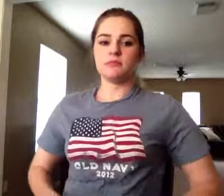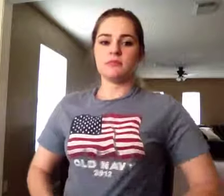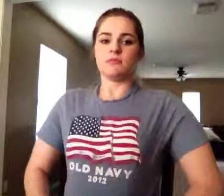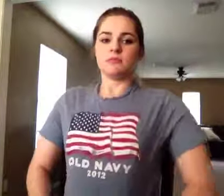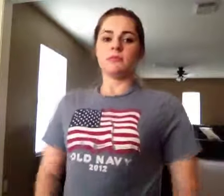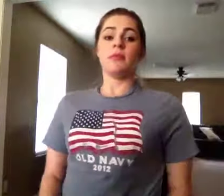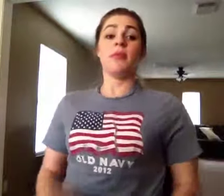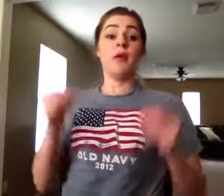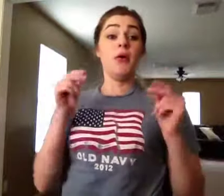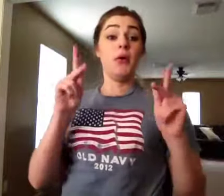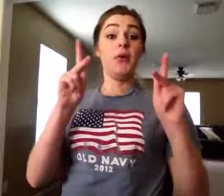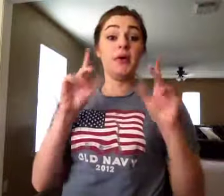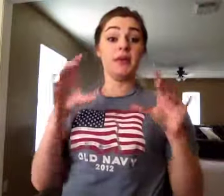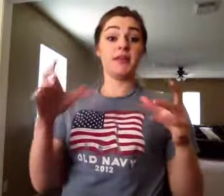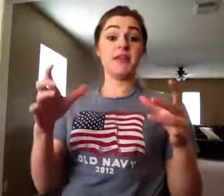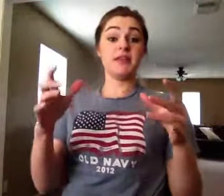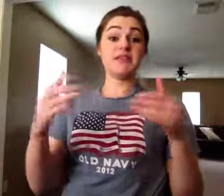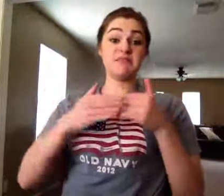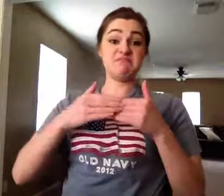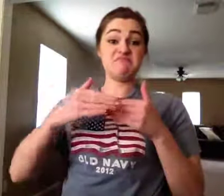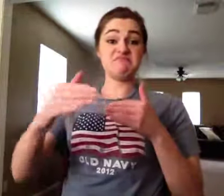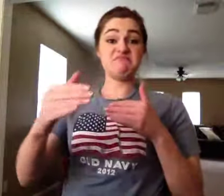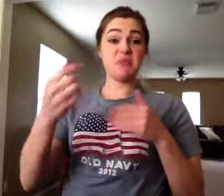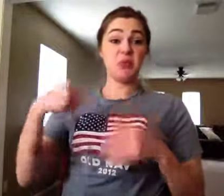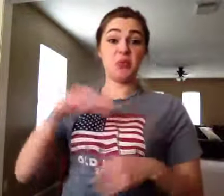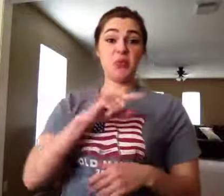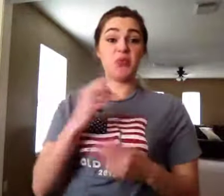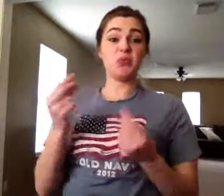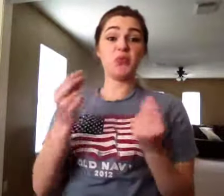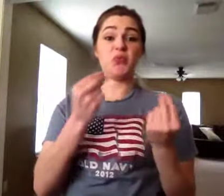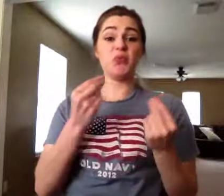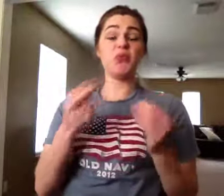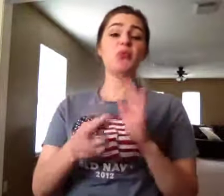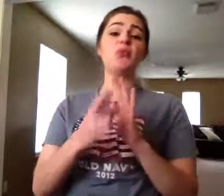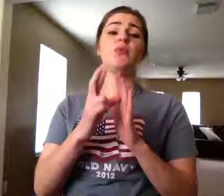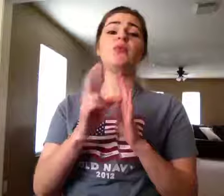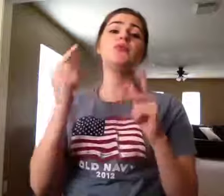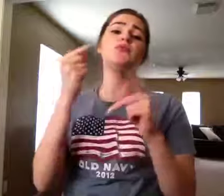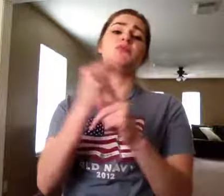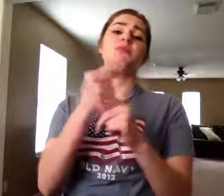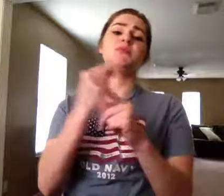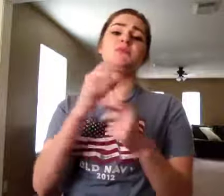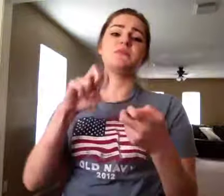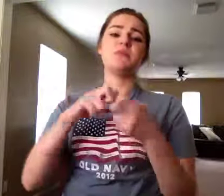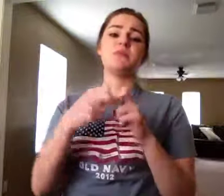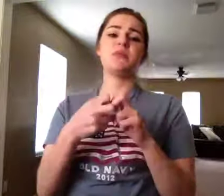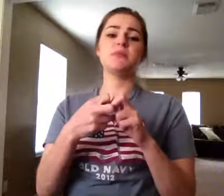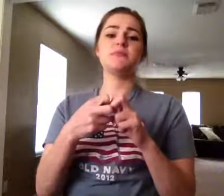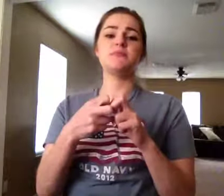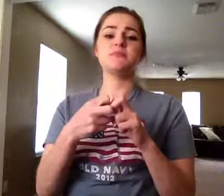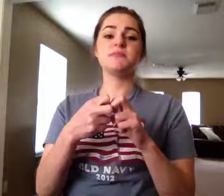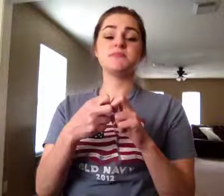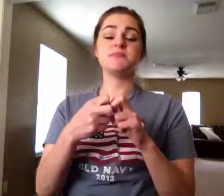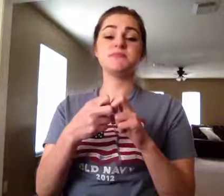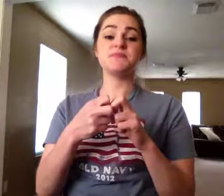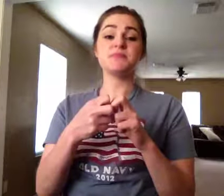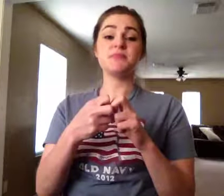Okay class, for the rest of the period we are going to review some geometry problems. What we're going to do is review some formulas that we